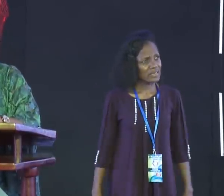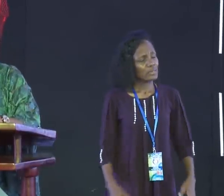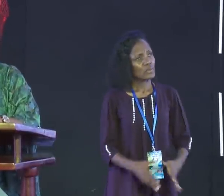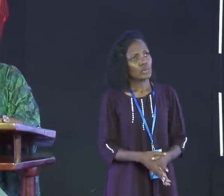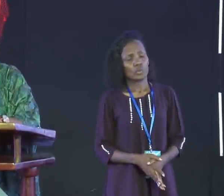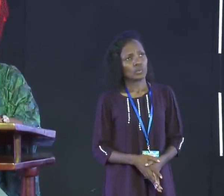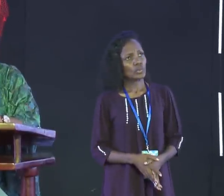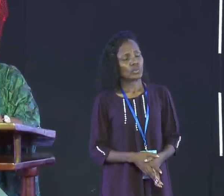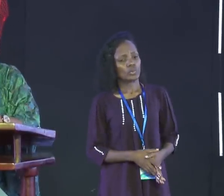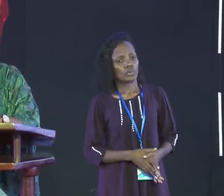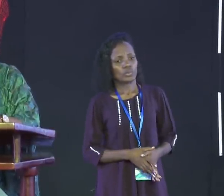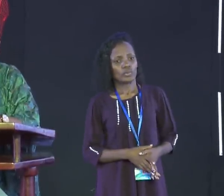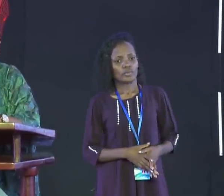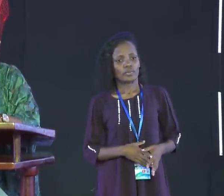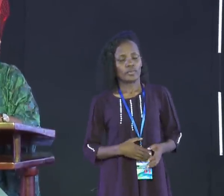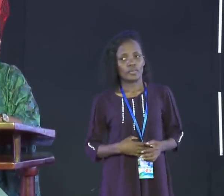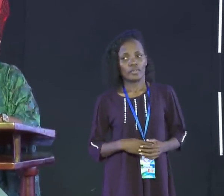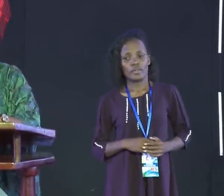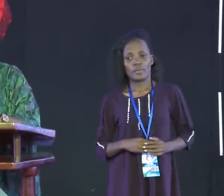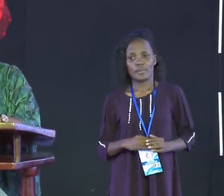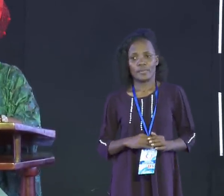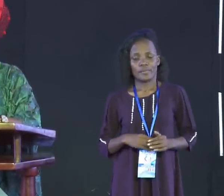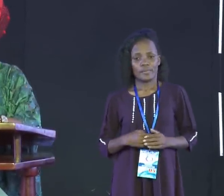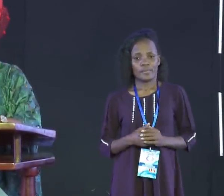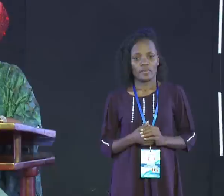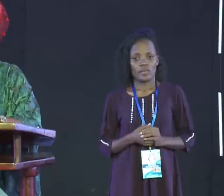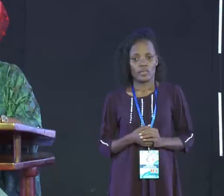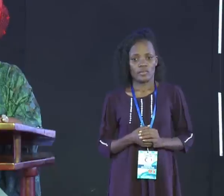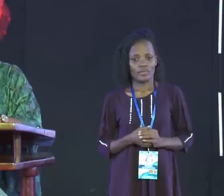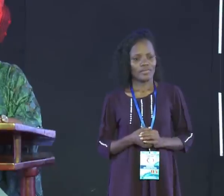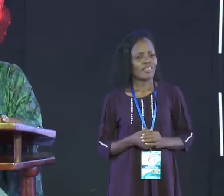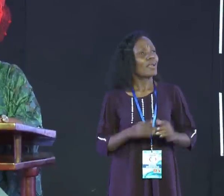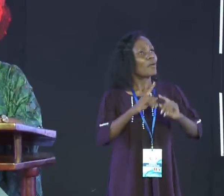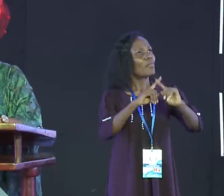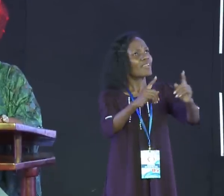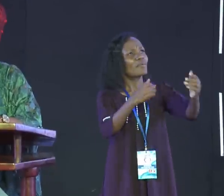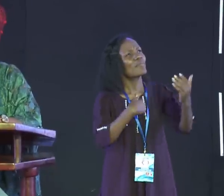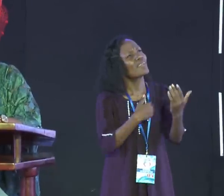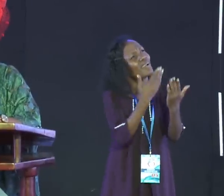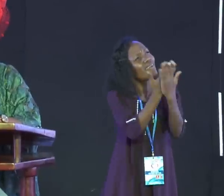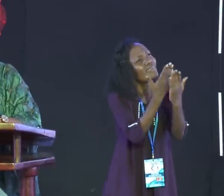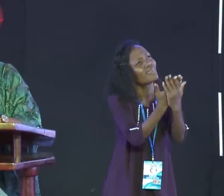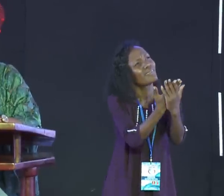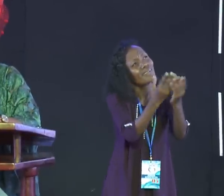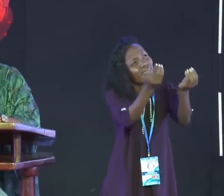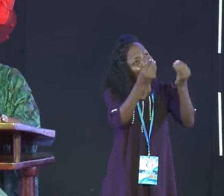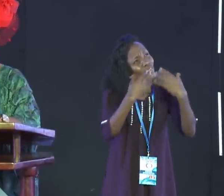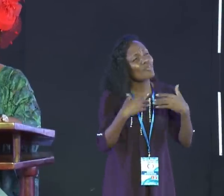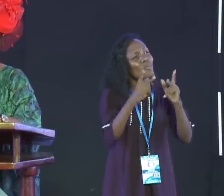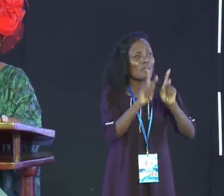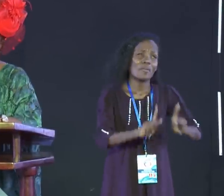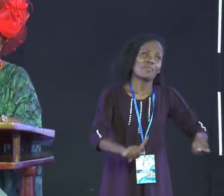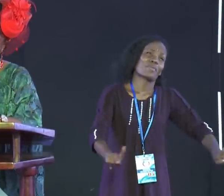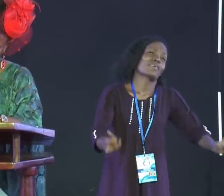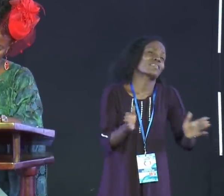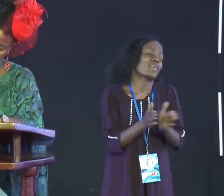nkoze okusubwa oba okusalibwa okusinga obunene mu mwaka guno. Njagala essanyu n'ekiwummulo mu mwaka guno. I